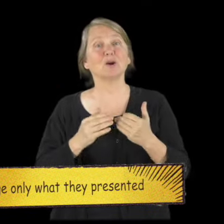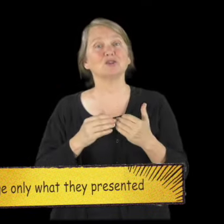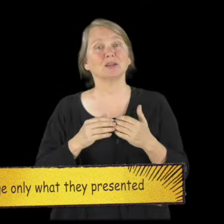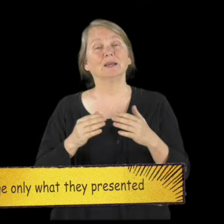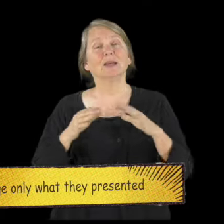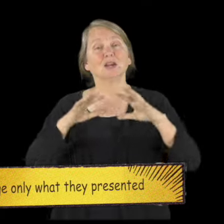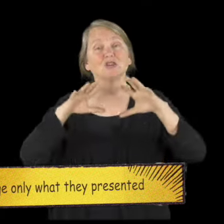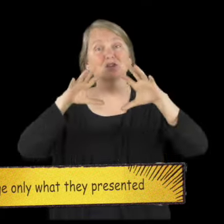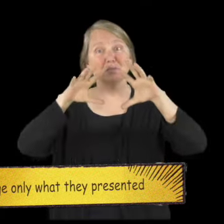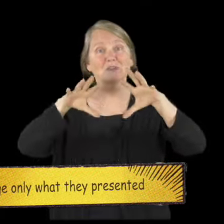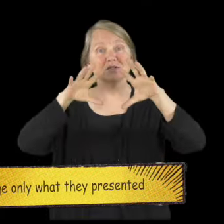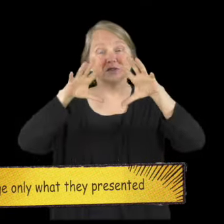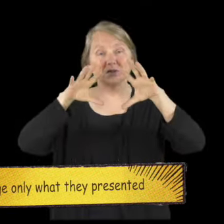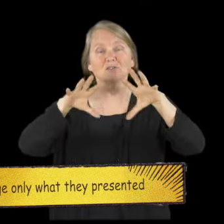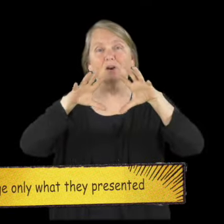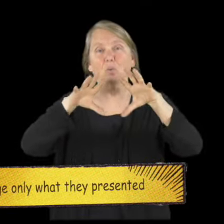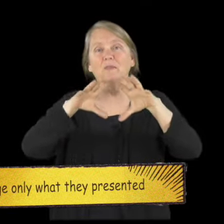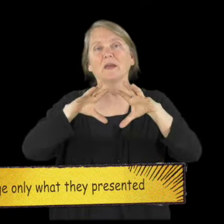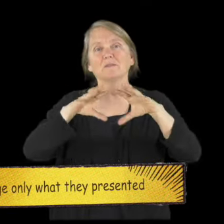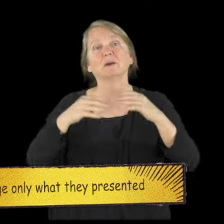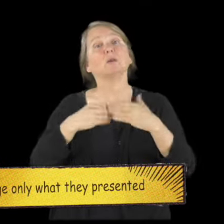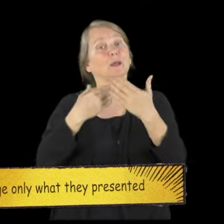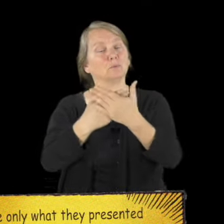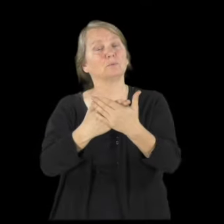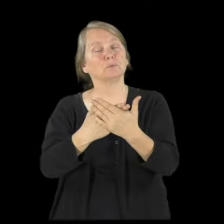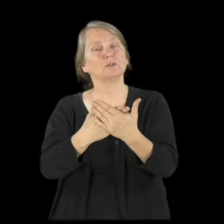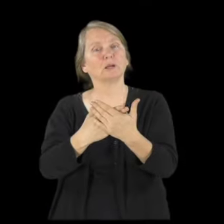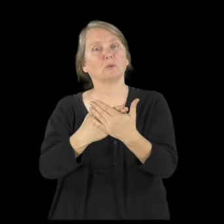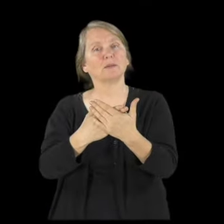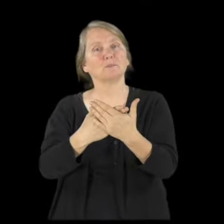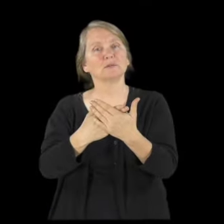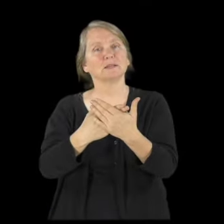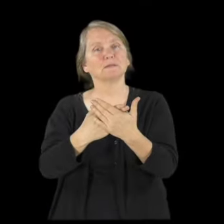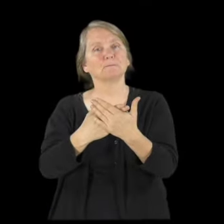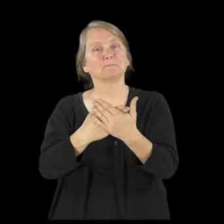equation and judge based just on what they have done and particularly what they presented.